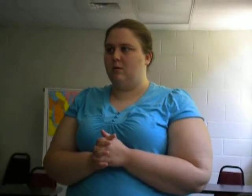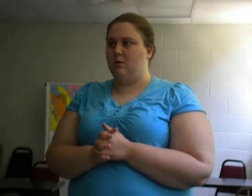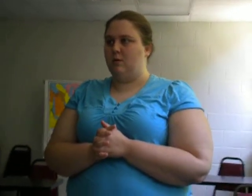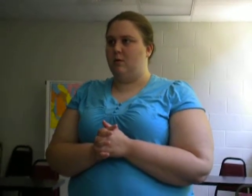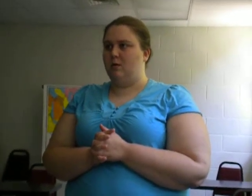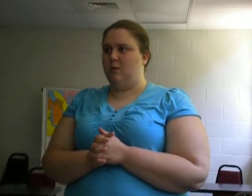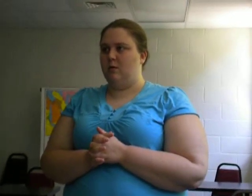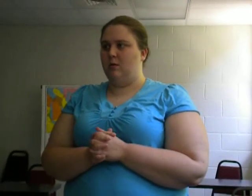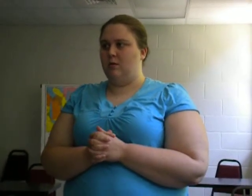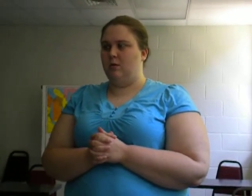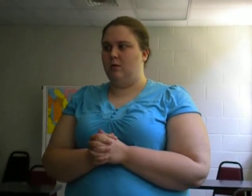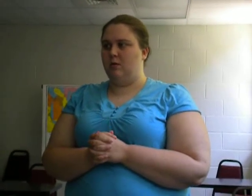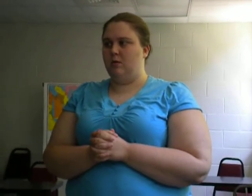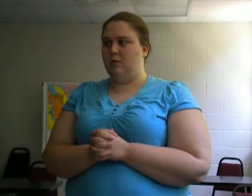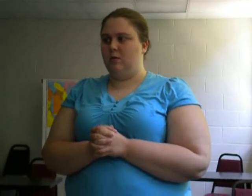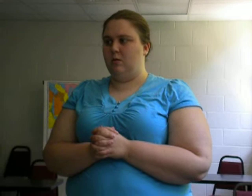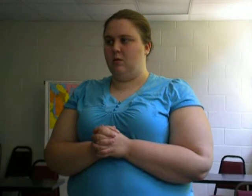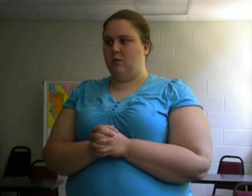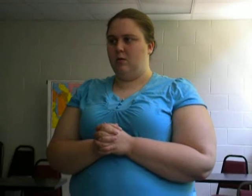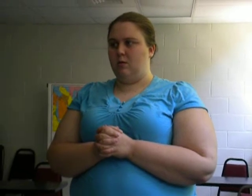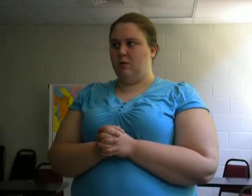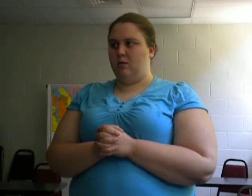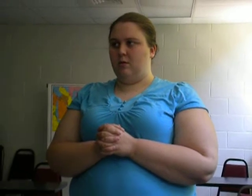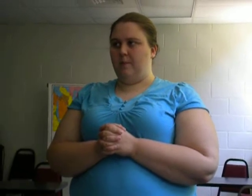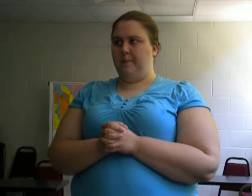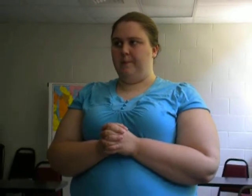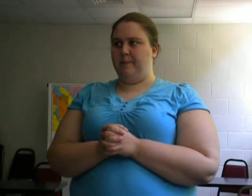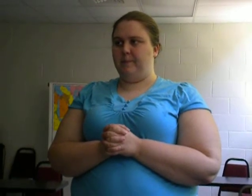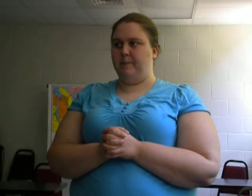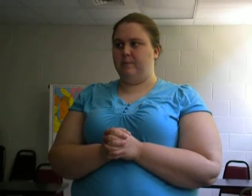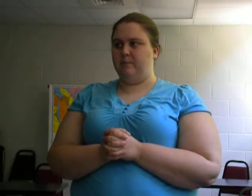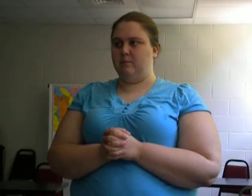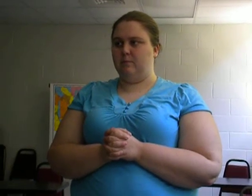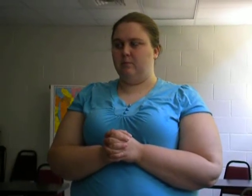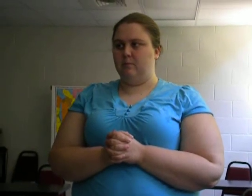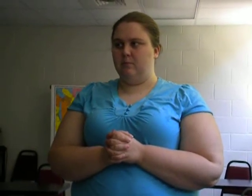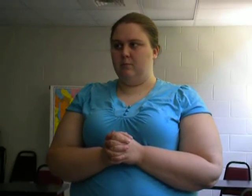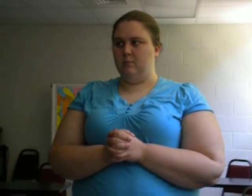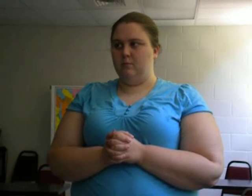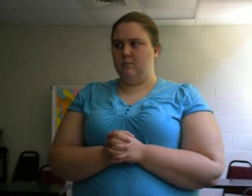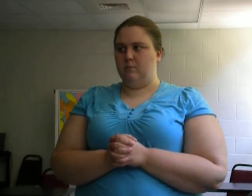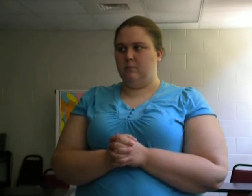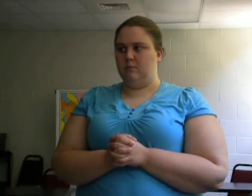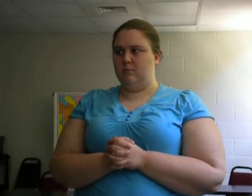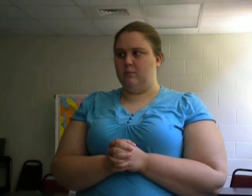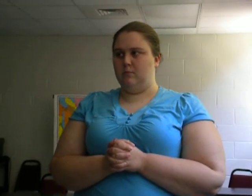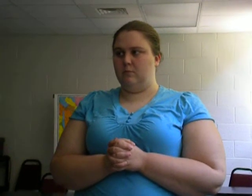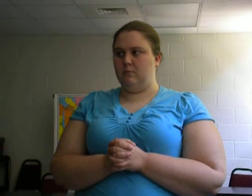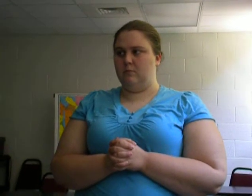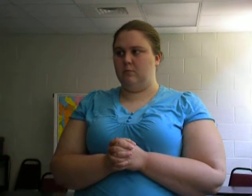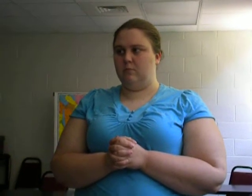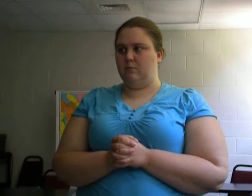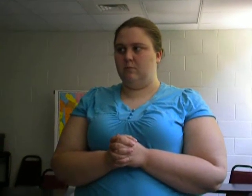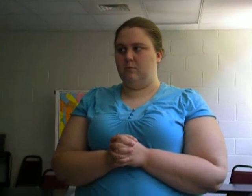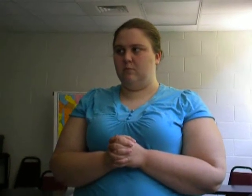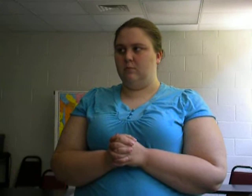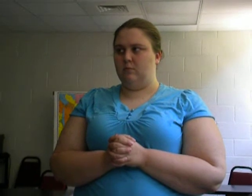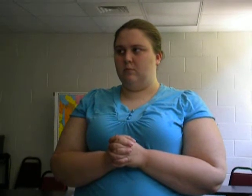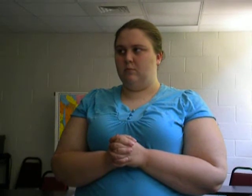to do with visual acuity, 3D understanding, and structural problem